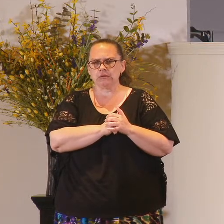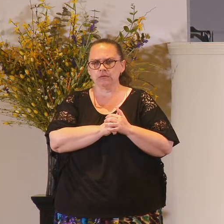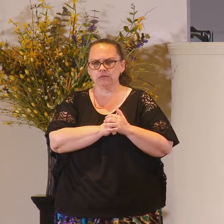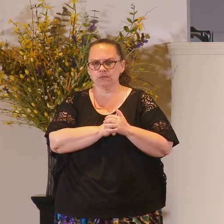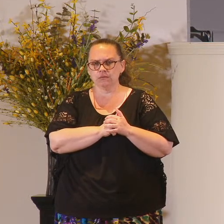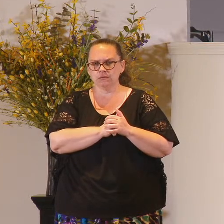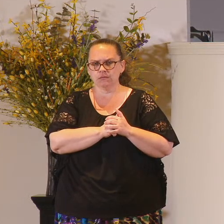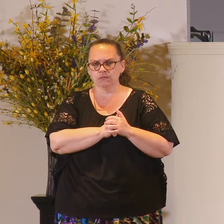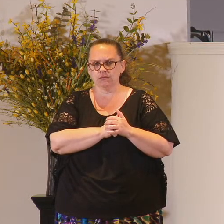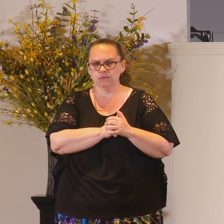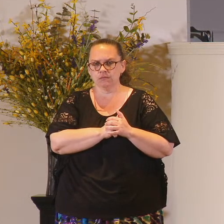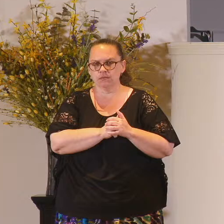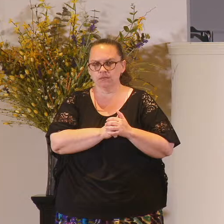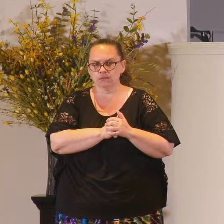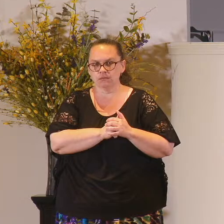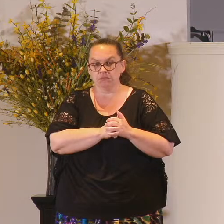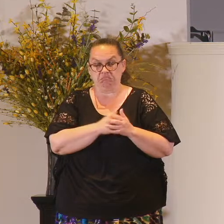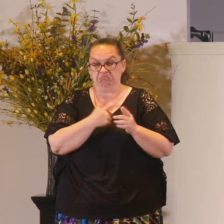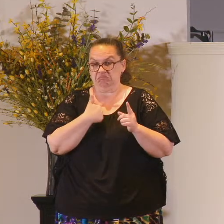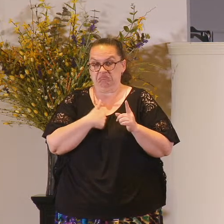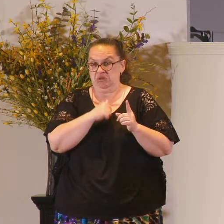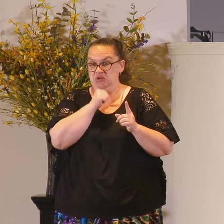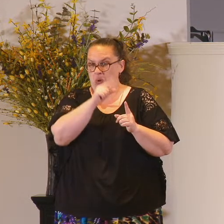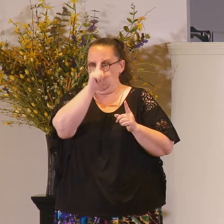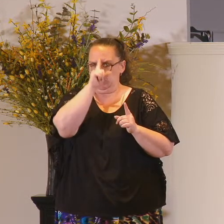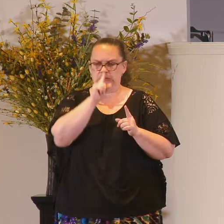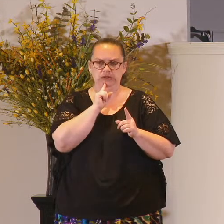things we just really don't take that seriously.